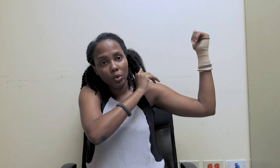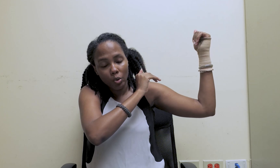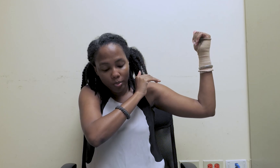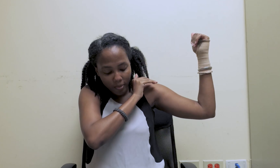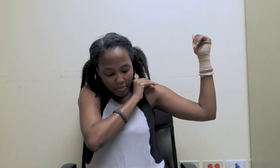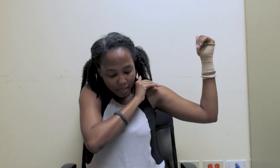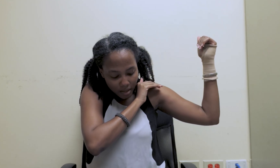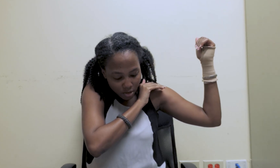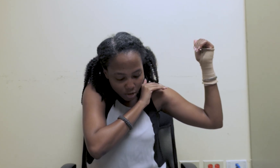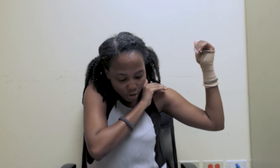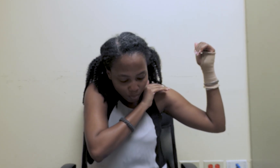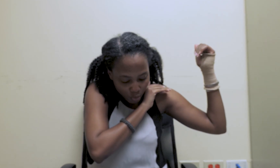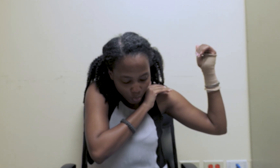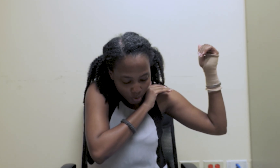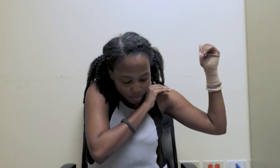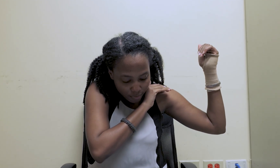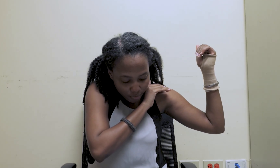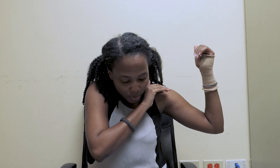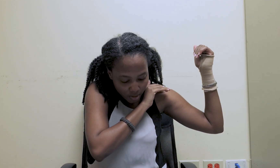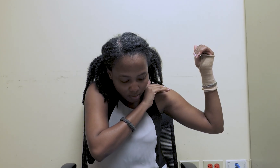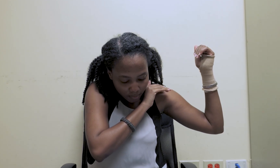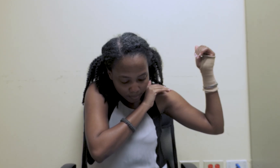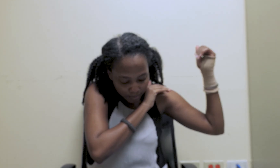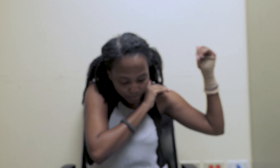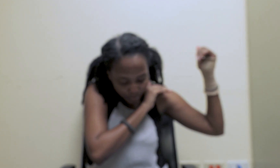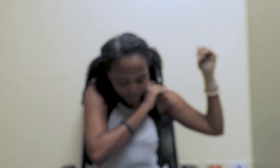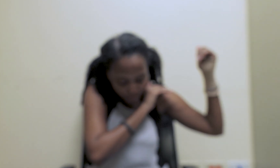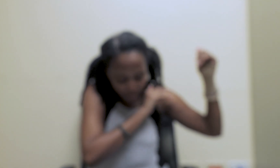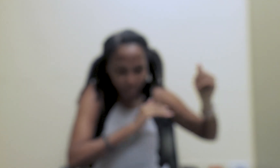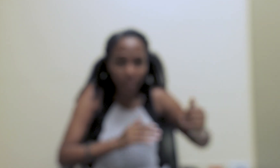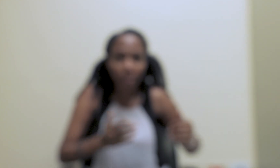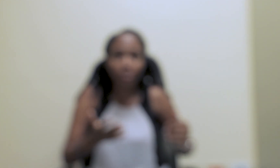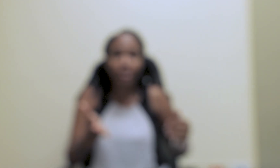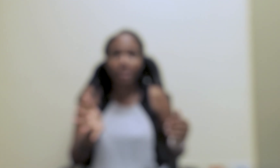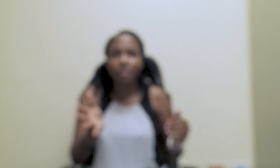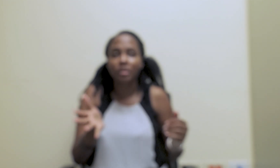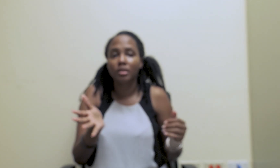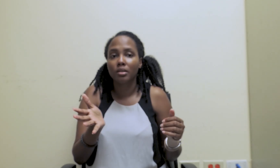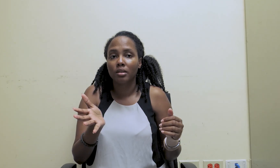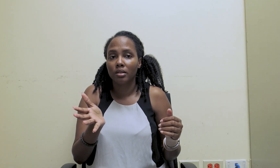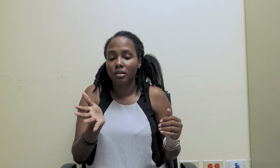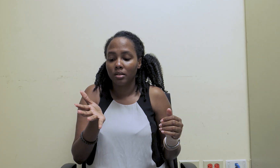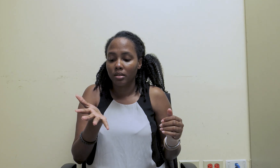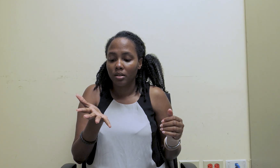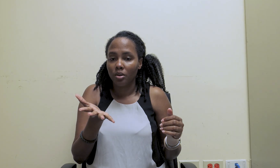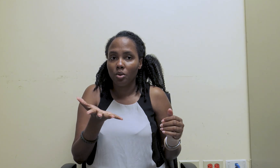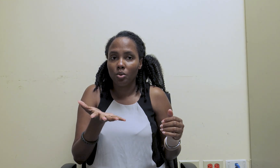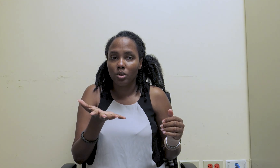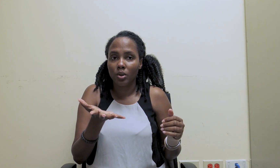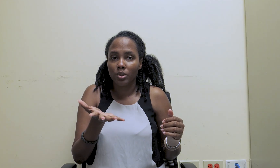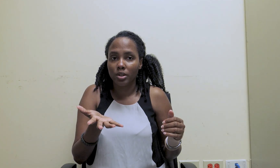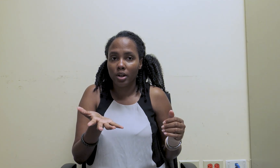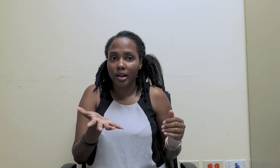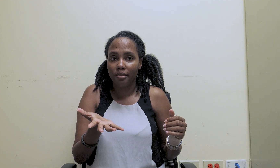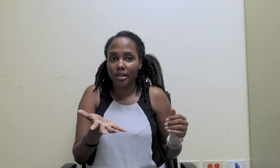Hope. Let's just jump to the word frail. Frail. Hold out your left